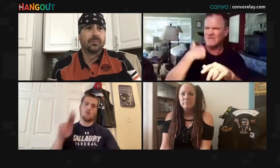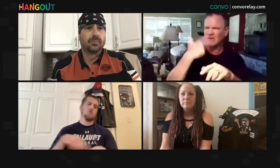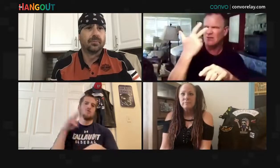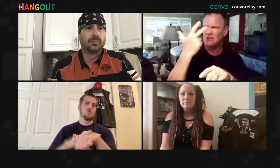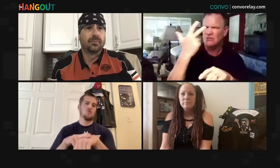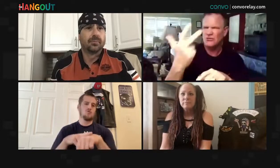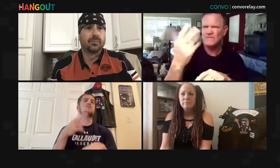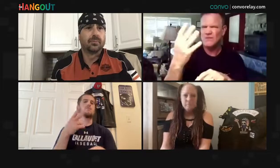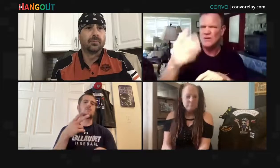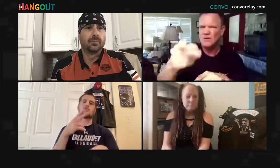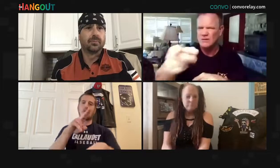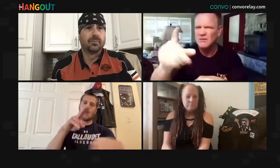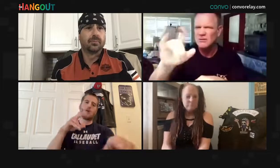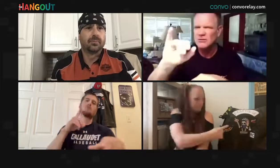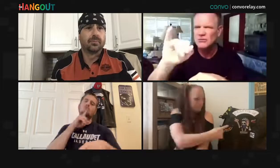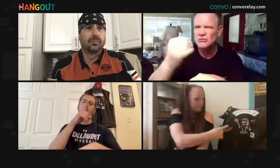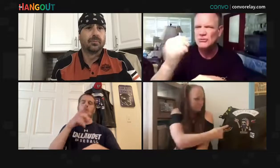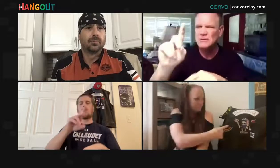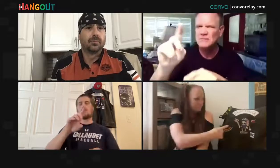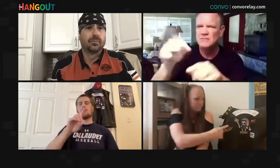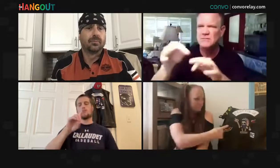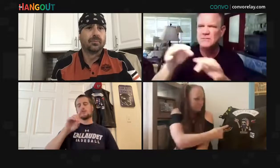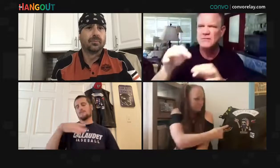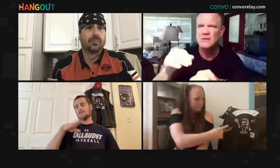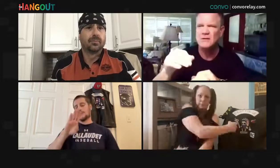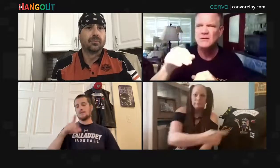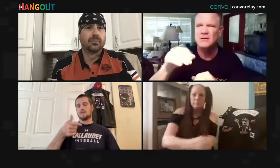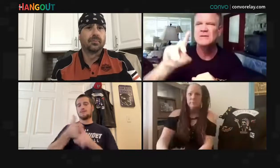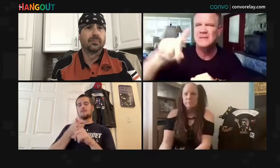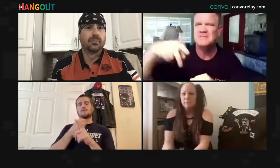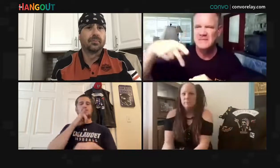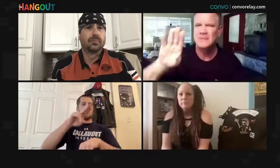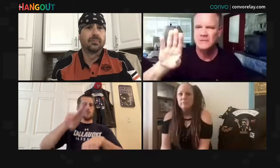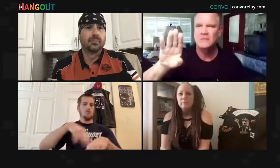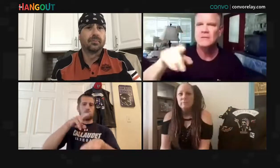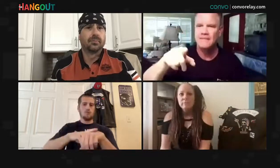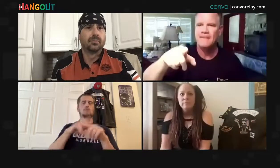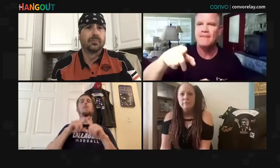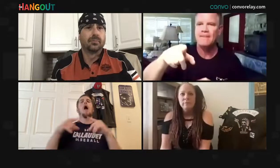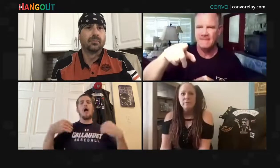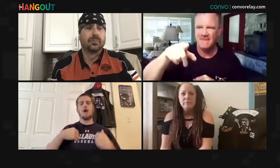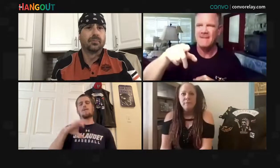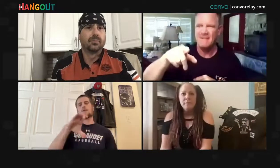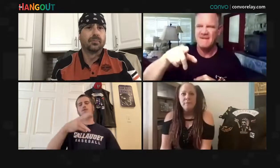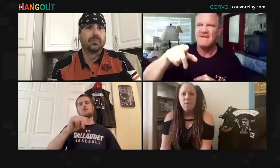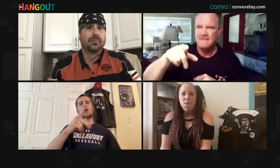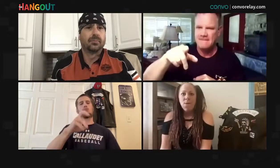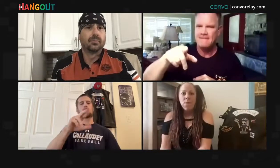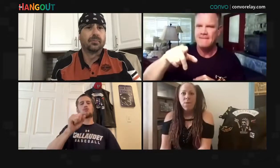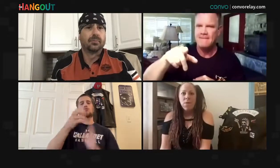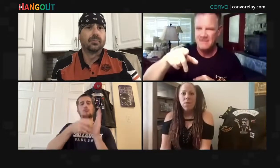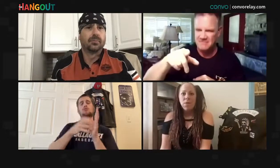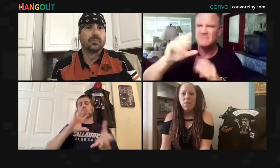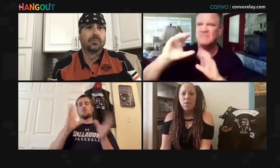Power, right? And there's 3 or 4. JD, do you want to talk about that a little bit? Yeah, this is JD. It's national, but they also